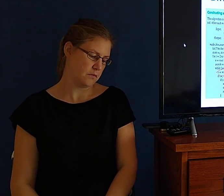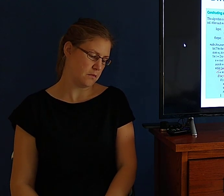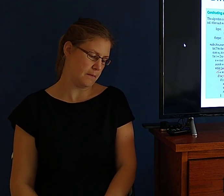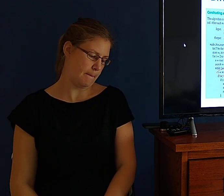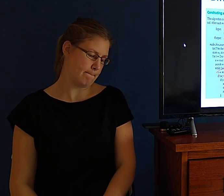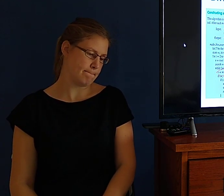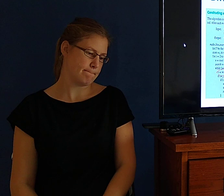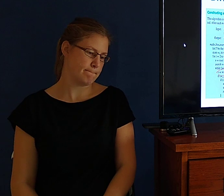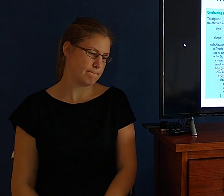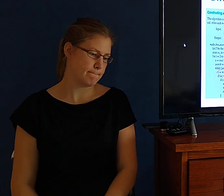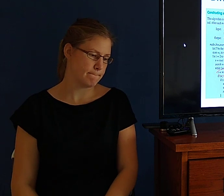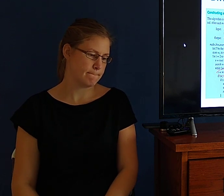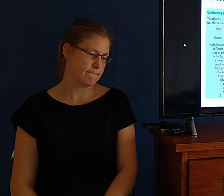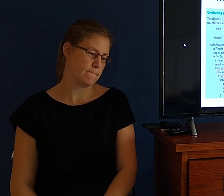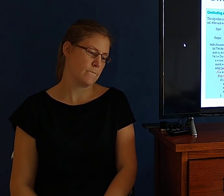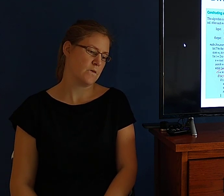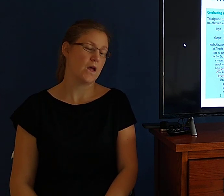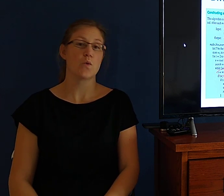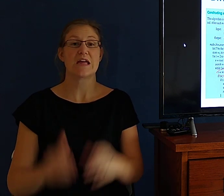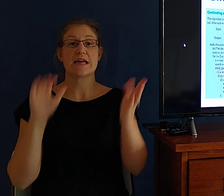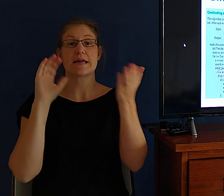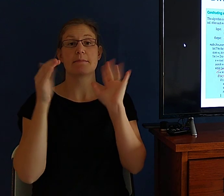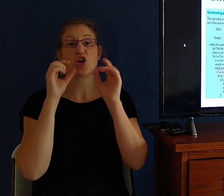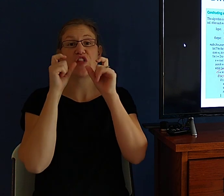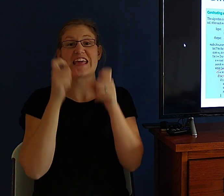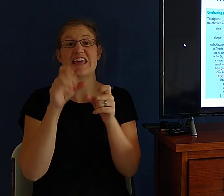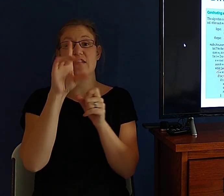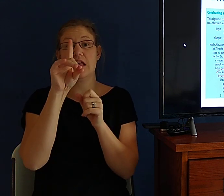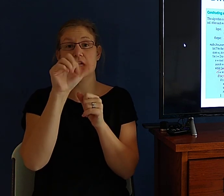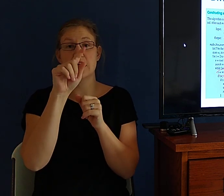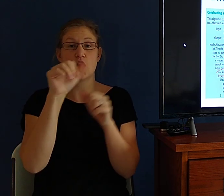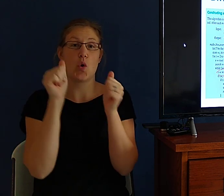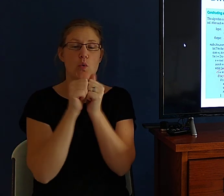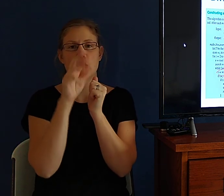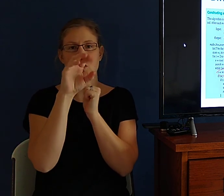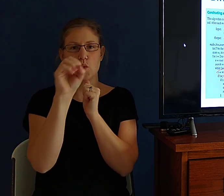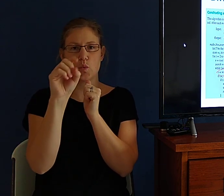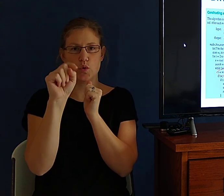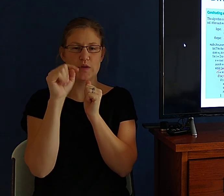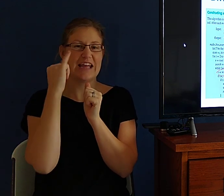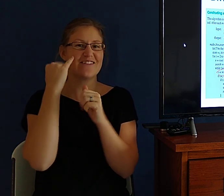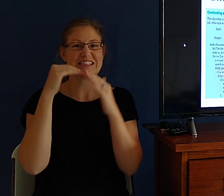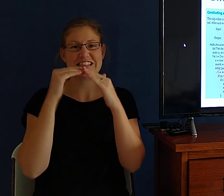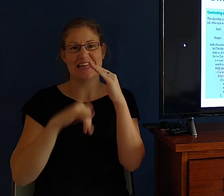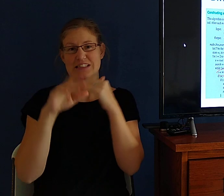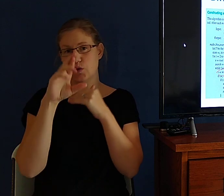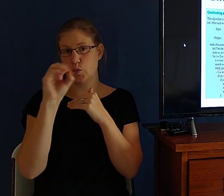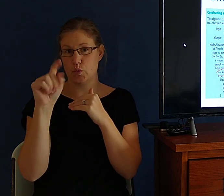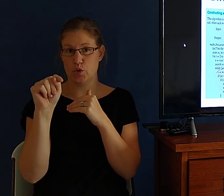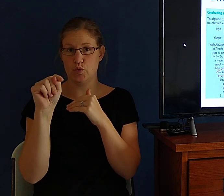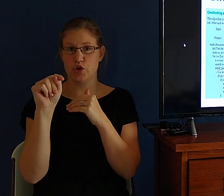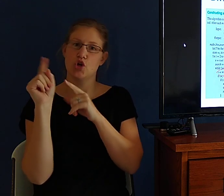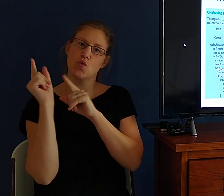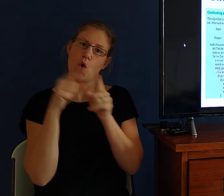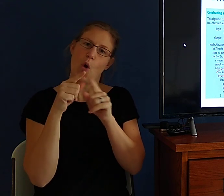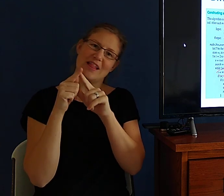our given data with the root. If it's less than the root, go to the left, because always